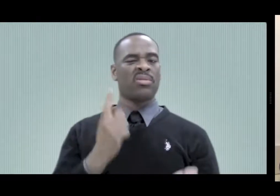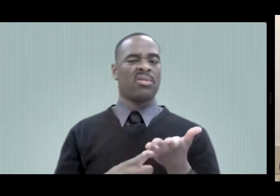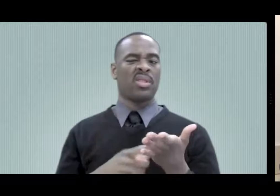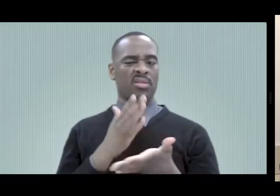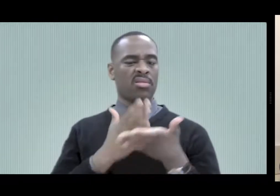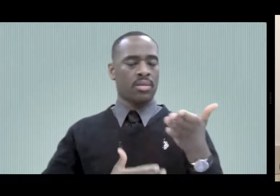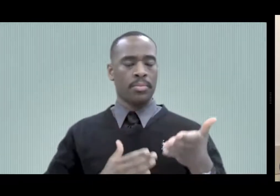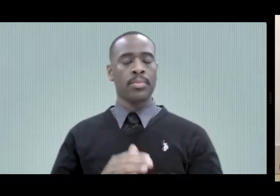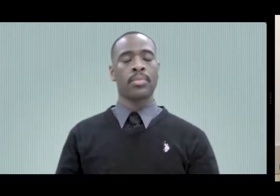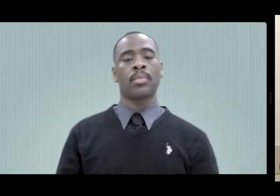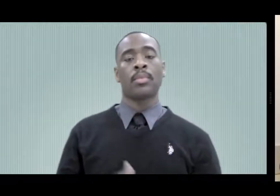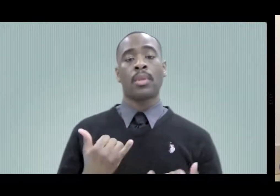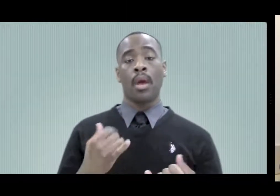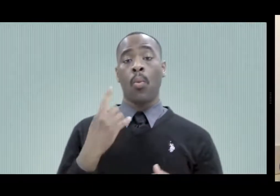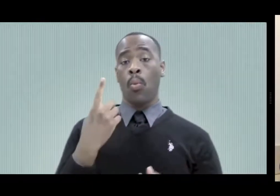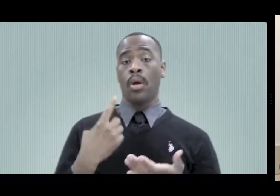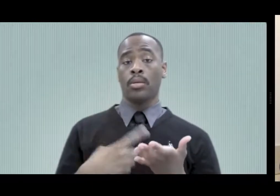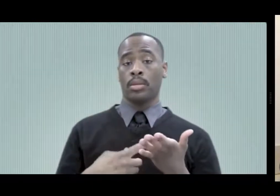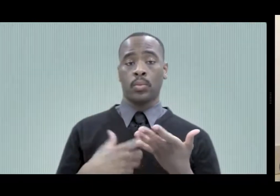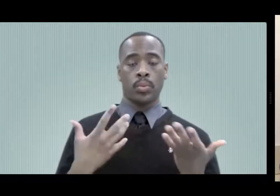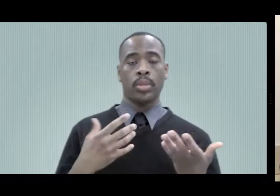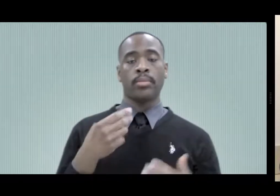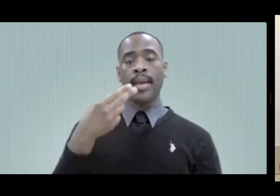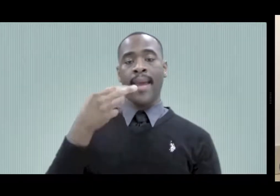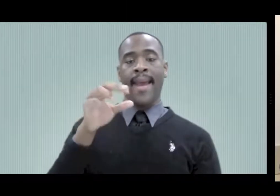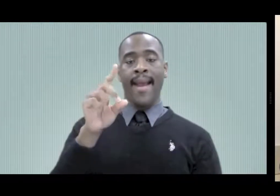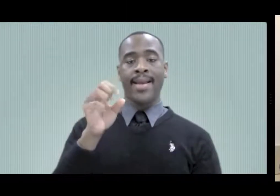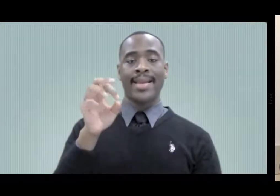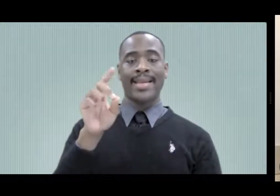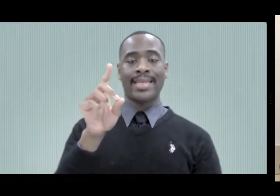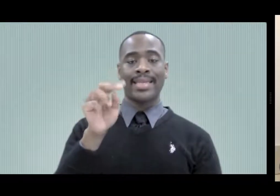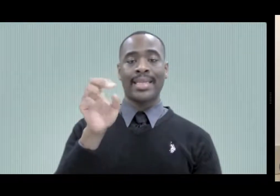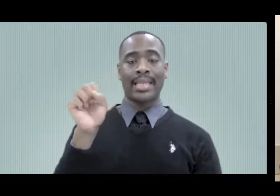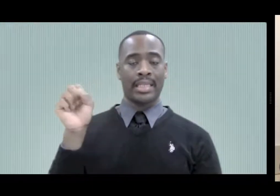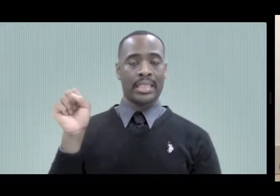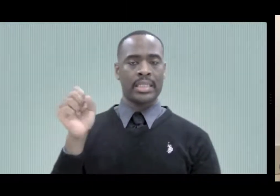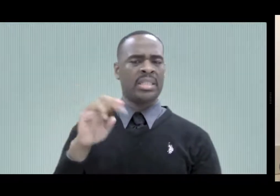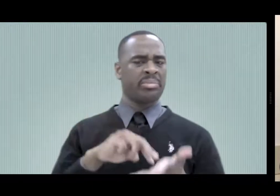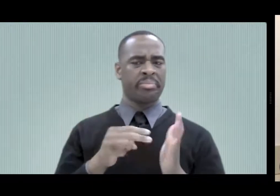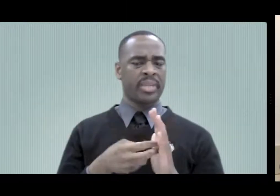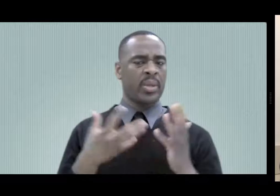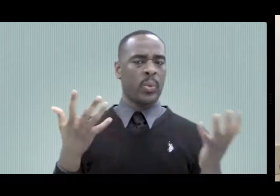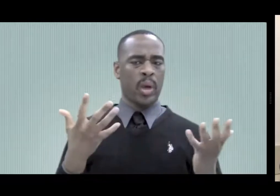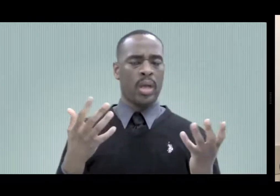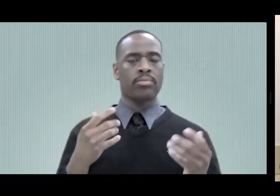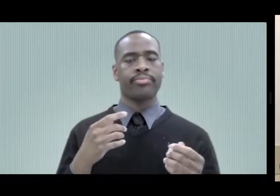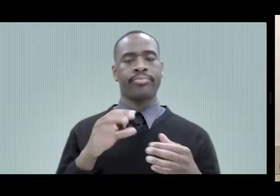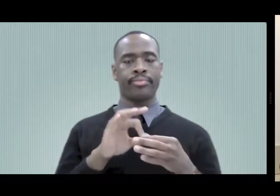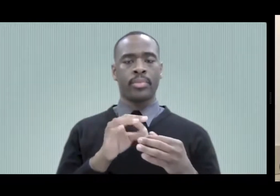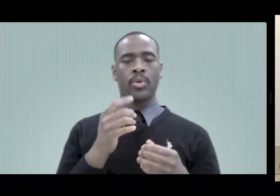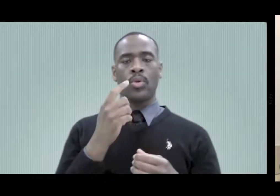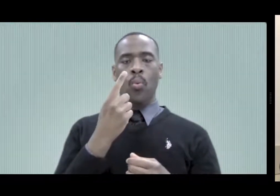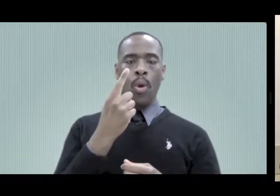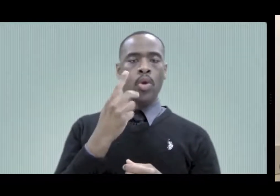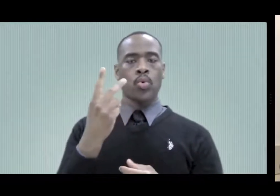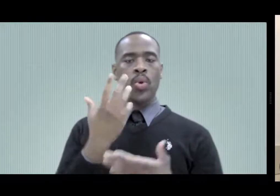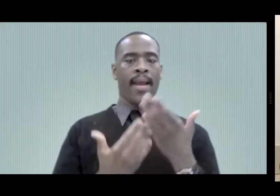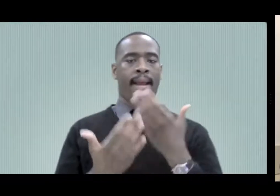So we're not going to discuss all the linguistic features that separate Black ASL from any other variation,